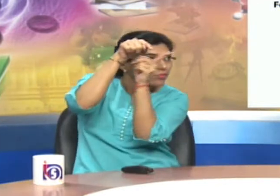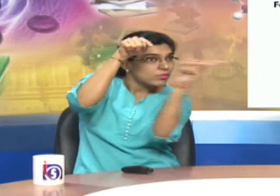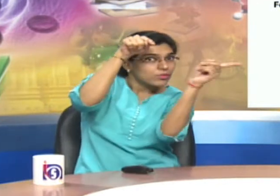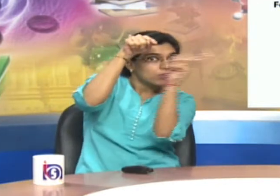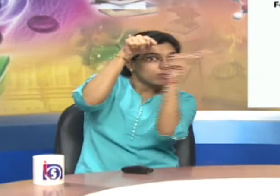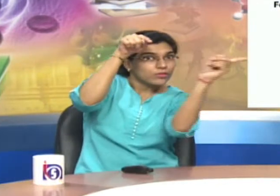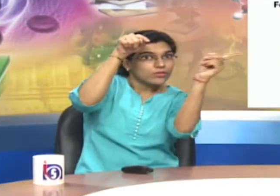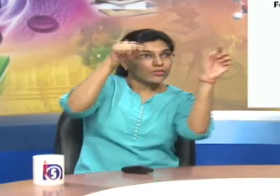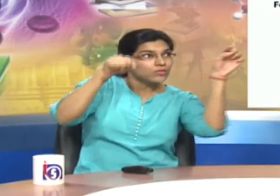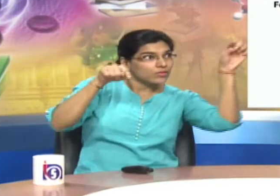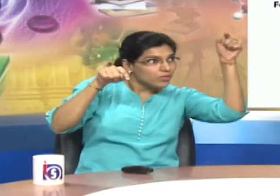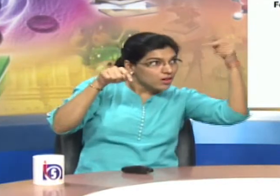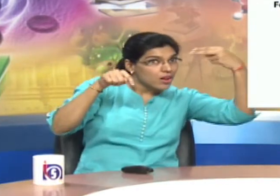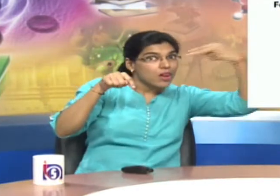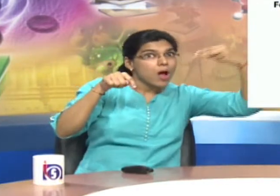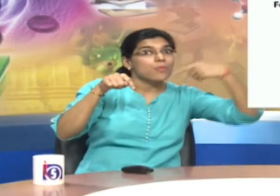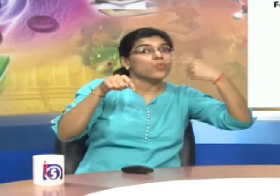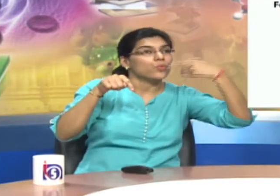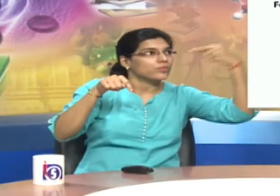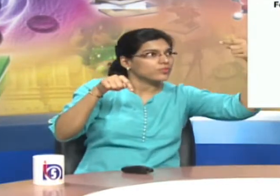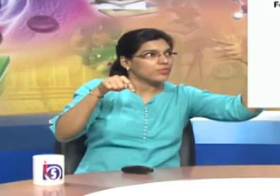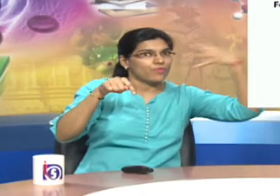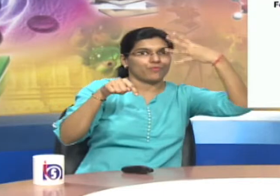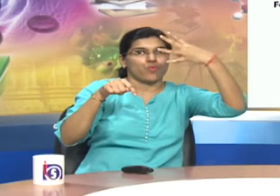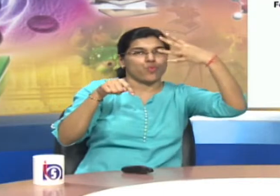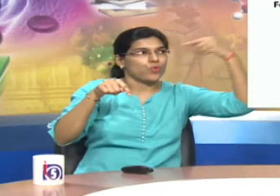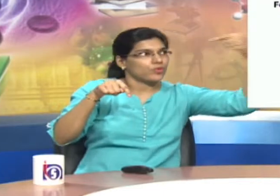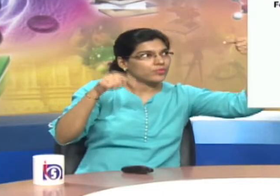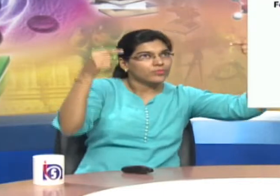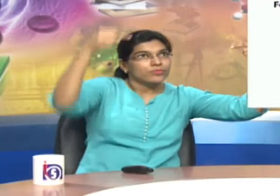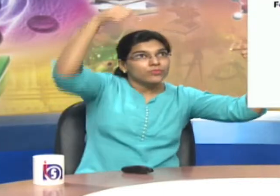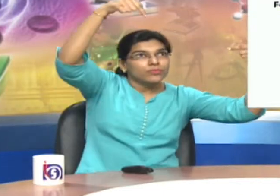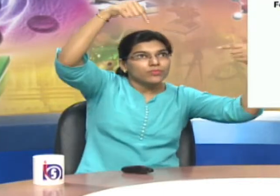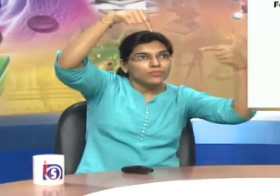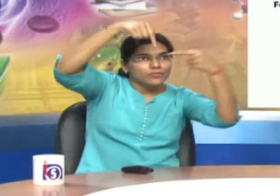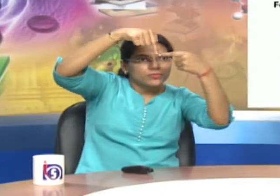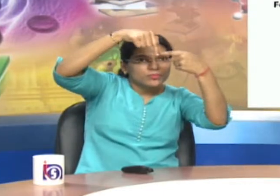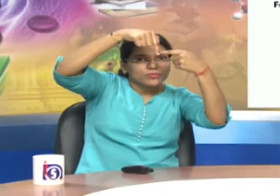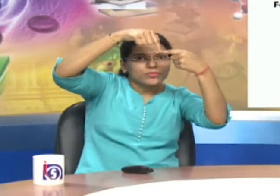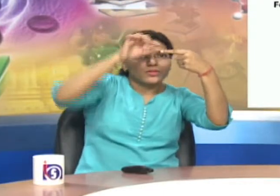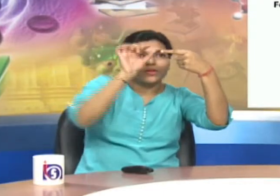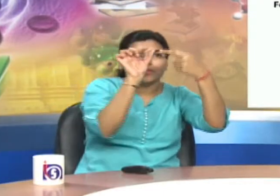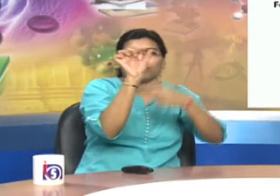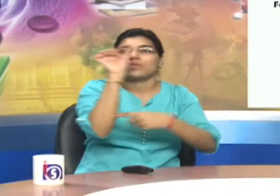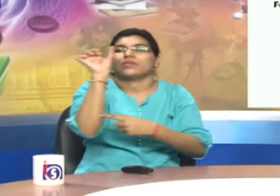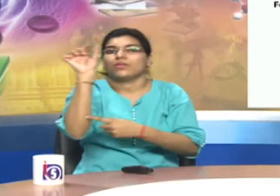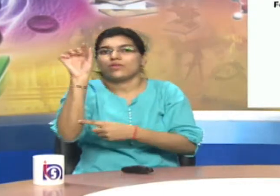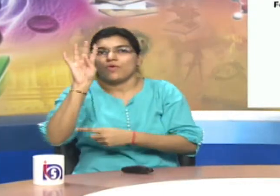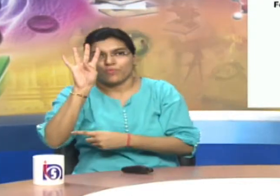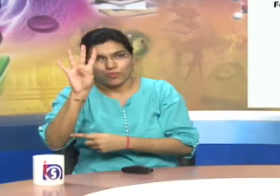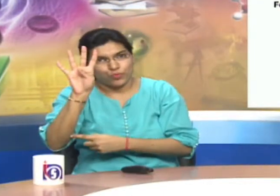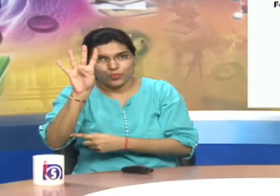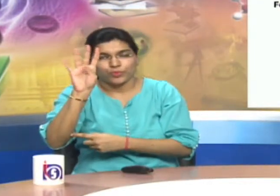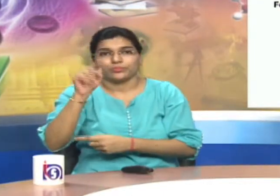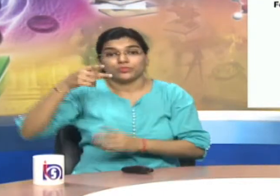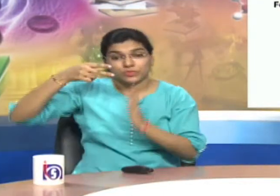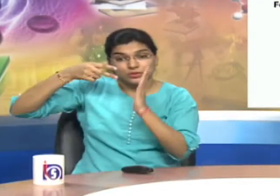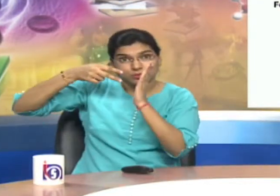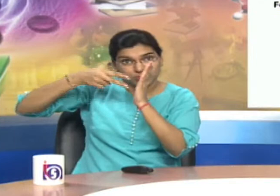physics marks, and you see the row number, student, who is the student, and the roll number 4, that is row number 4. So you have